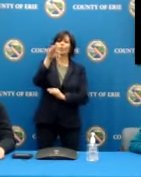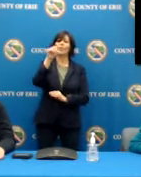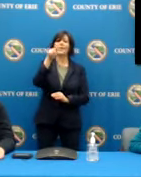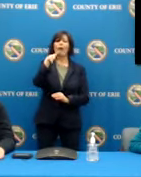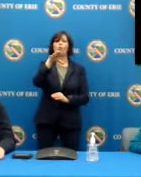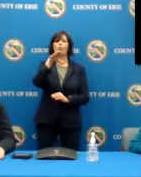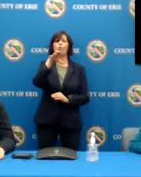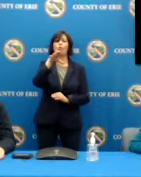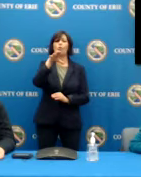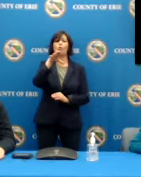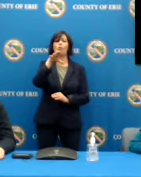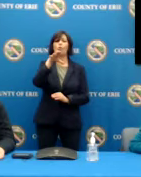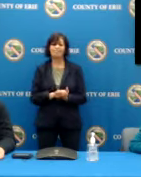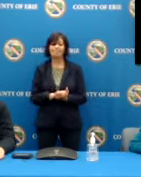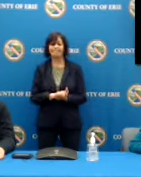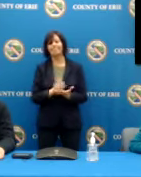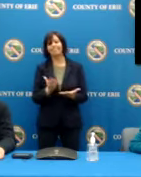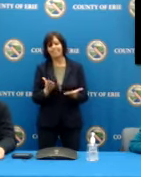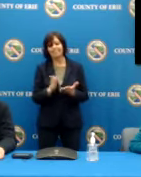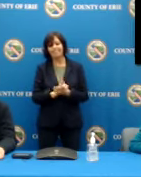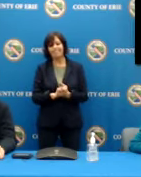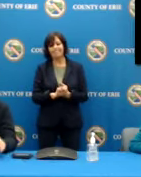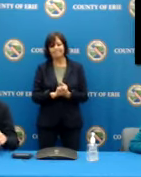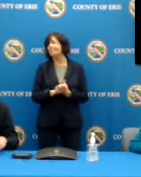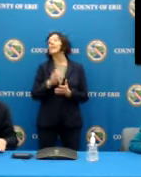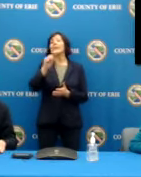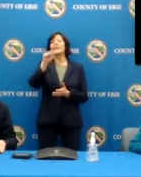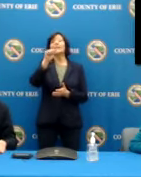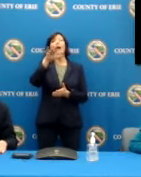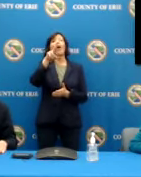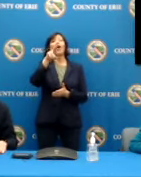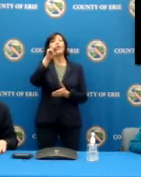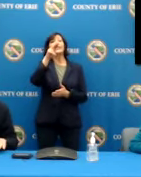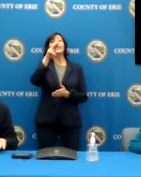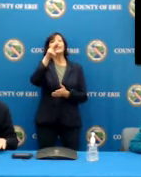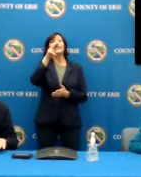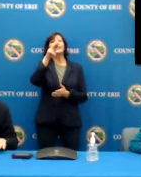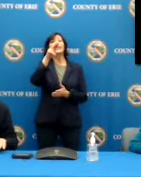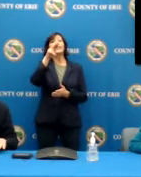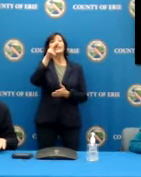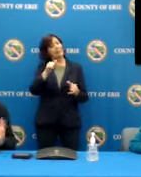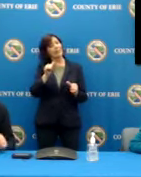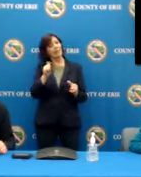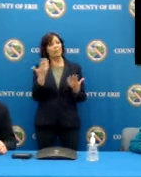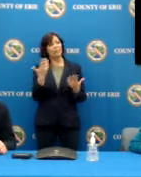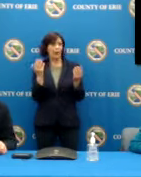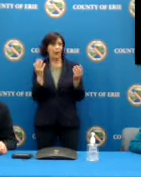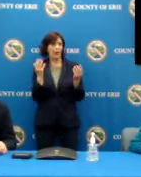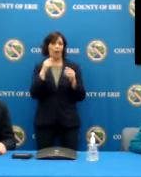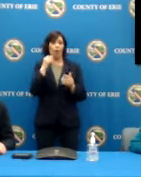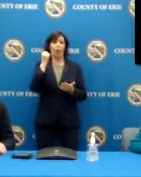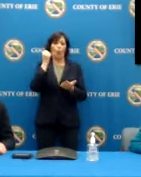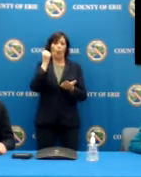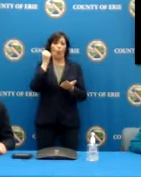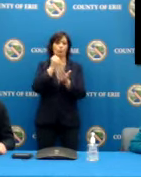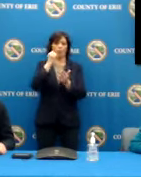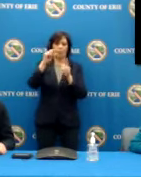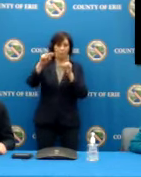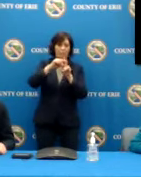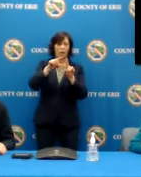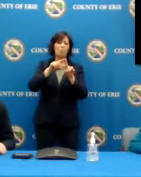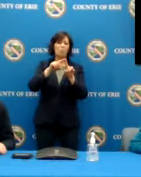to Cattaraugus counties. So Sardinia technically still does not have an official case, but we know it's down there, so you should assume